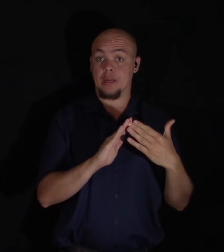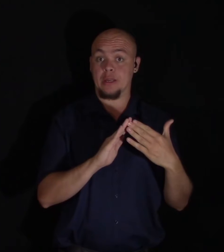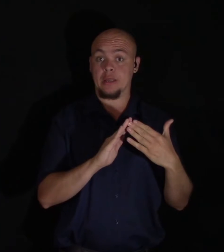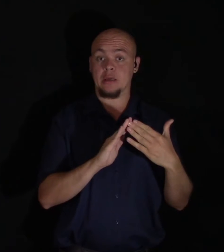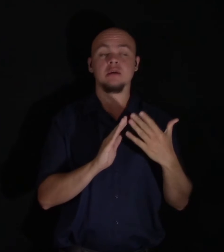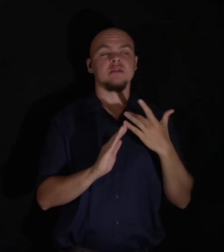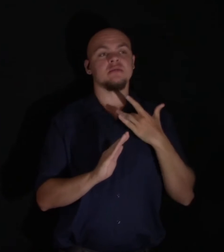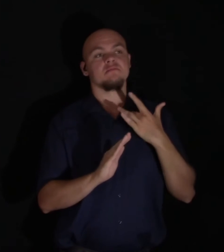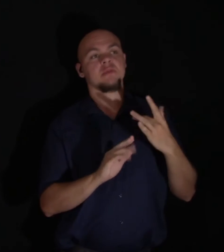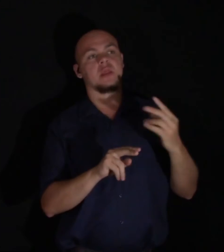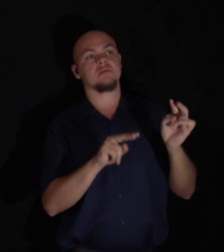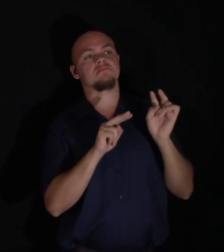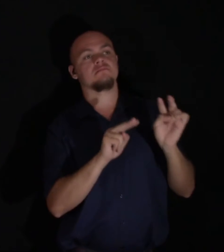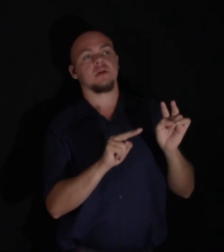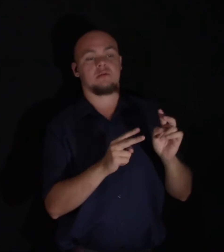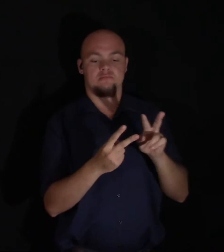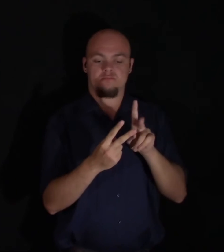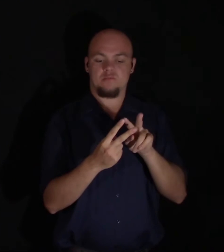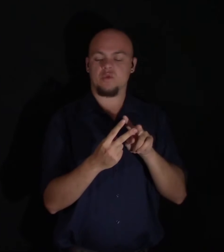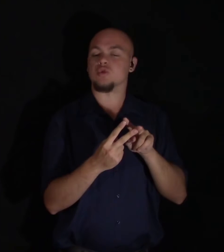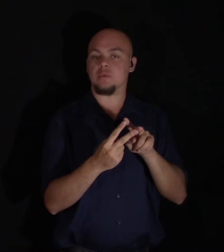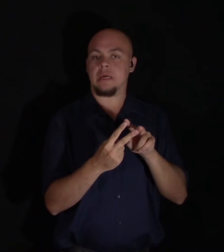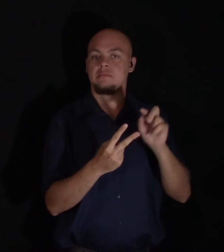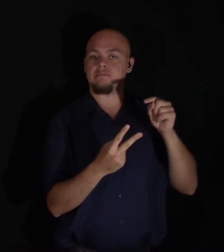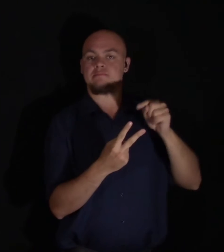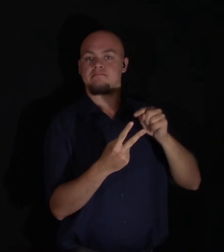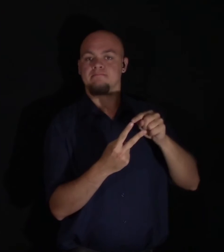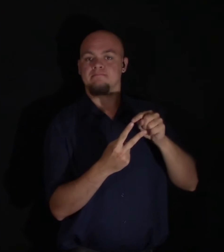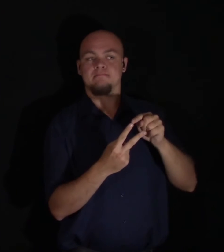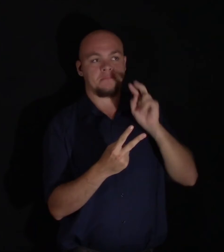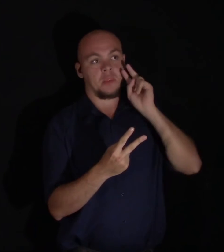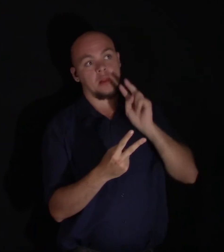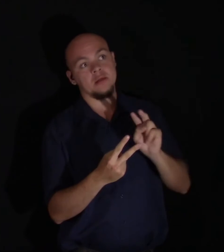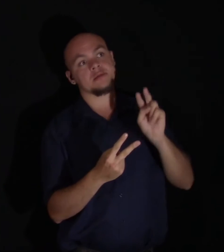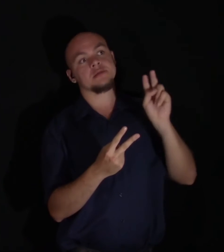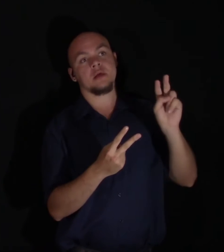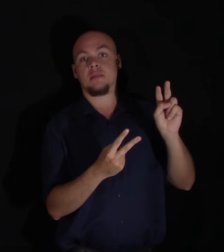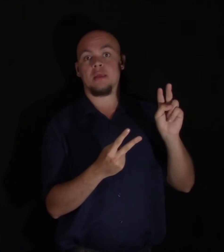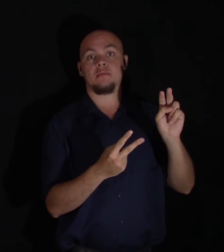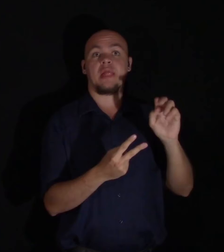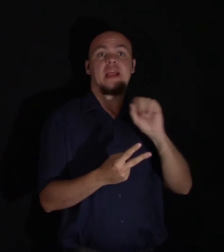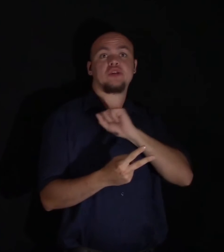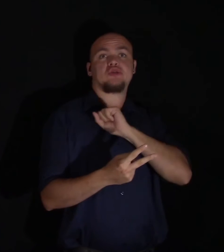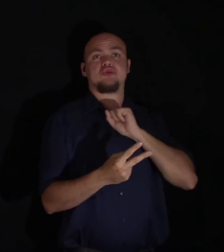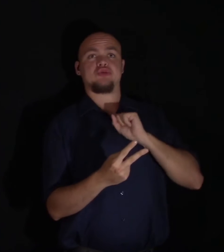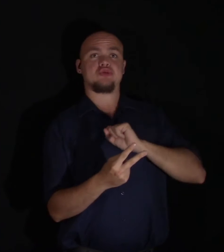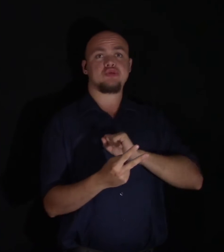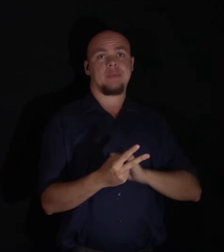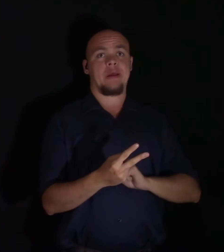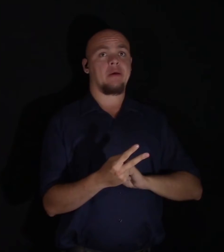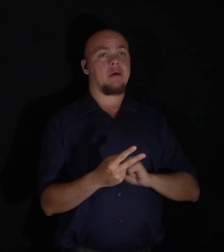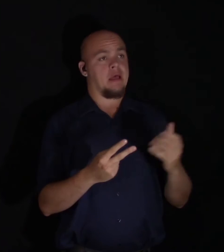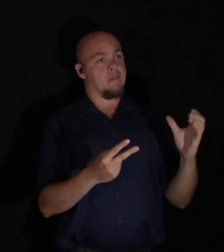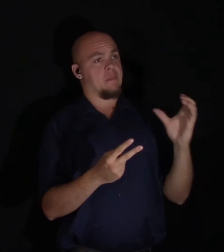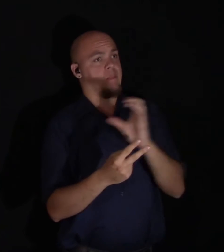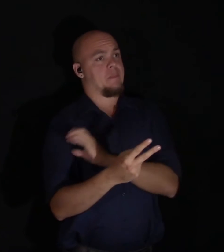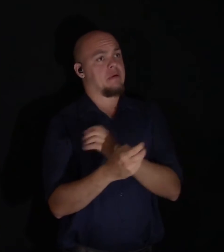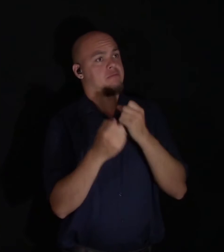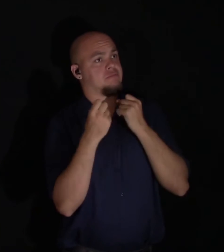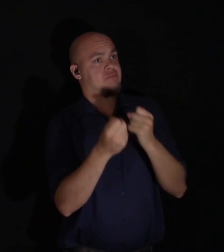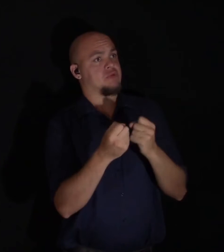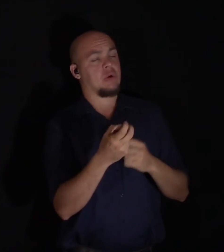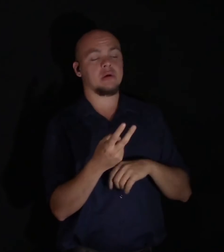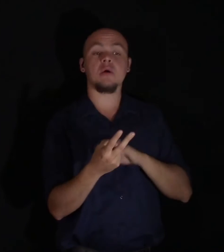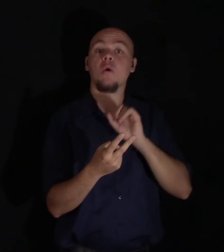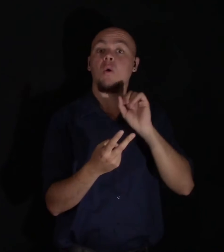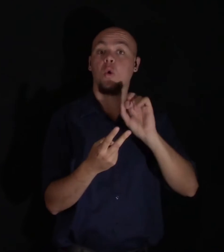view officers in one of two ways. We either see them as superheroes with superpowers, or